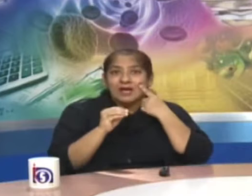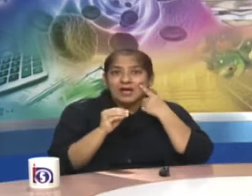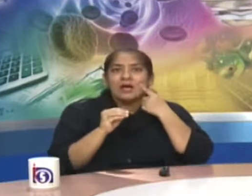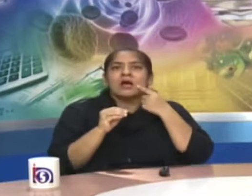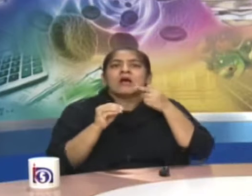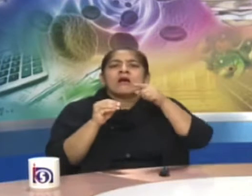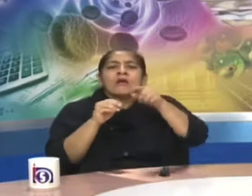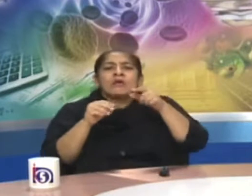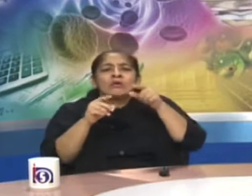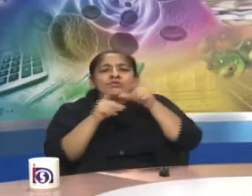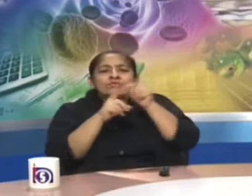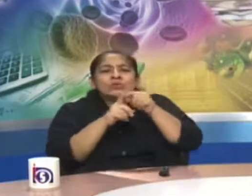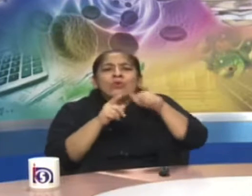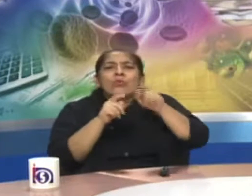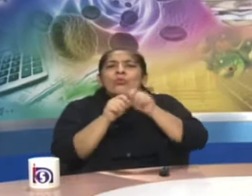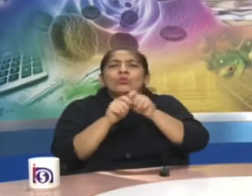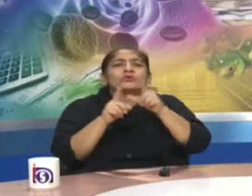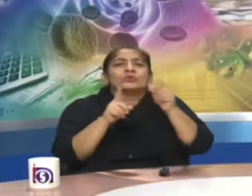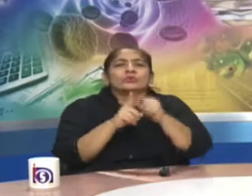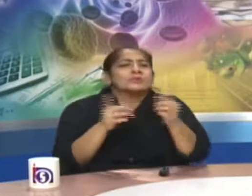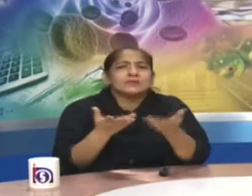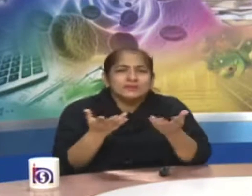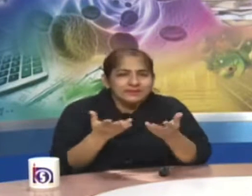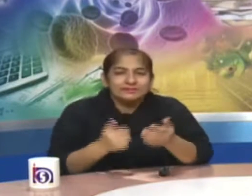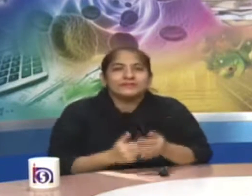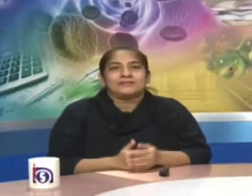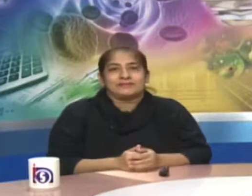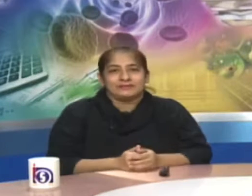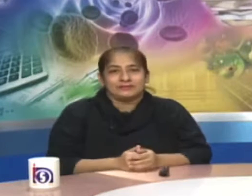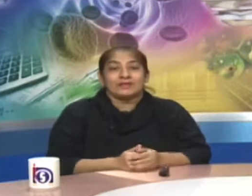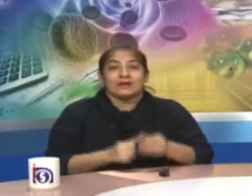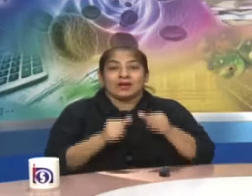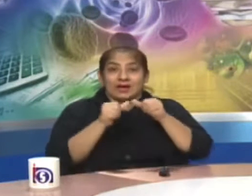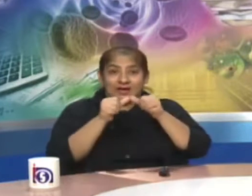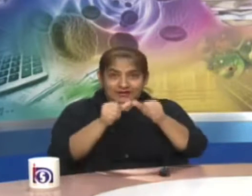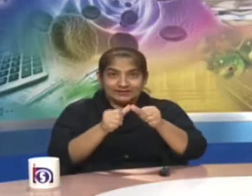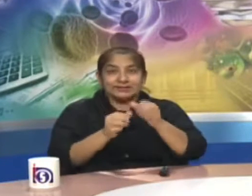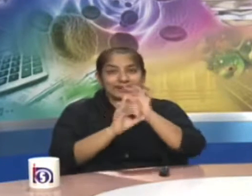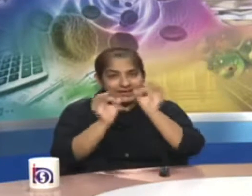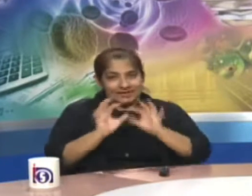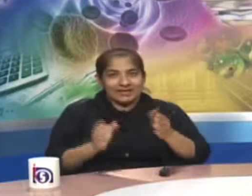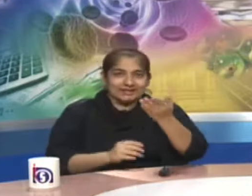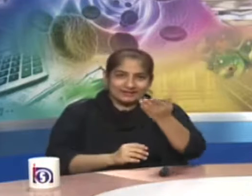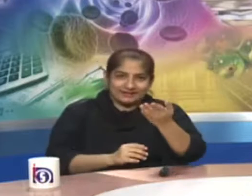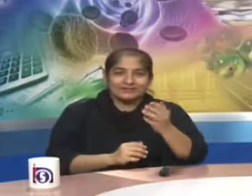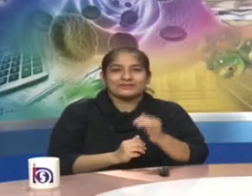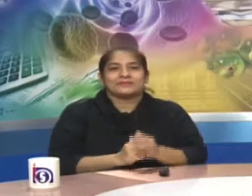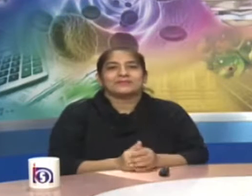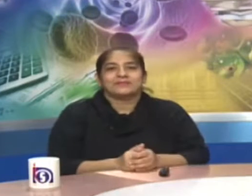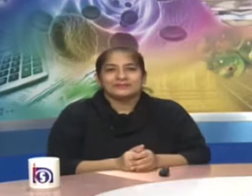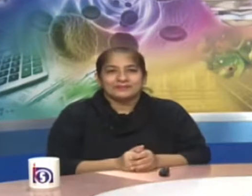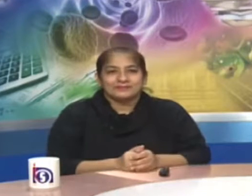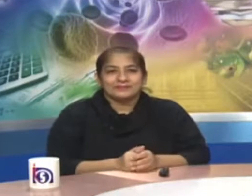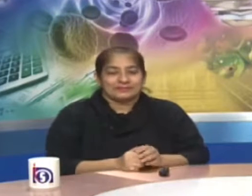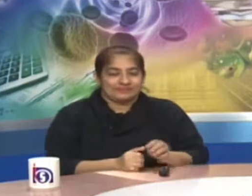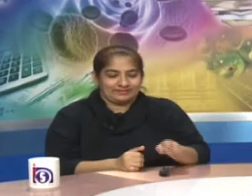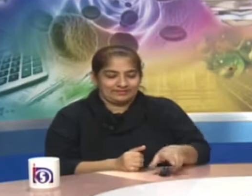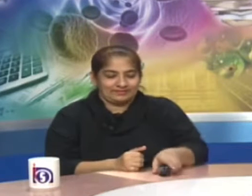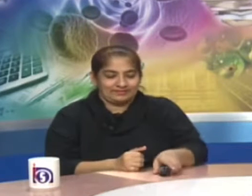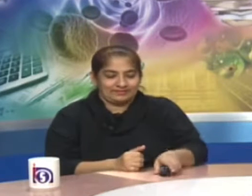you have to explain the role of SEBI, SEBI. We have already discussed the answer in